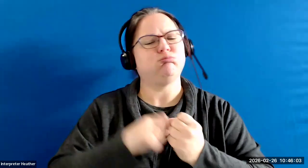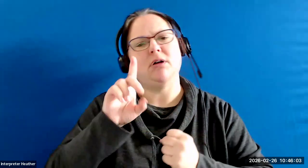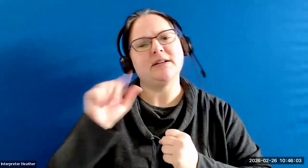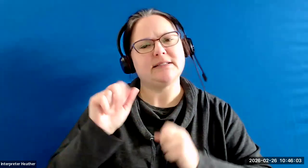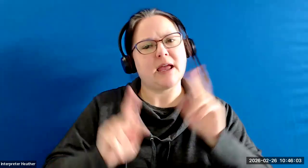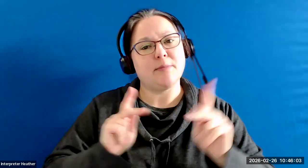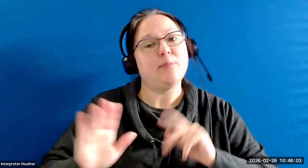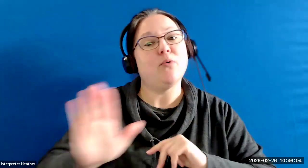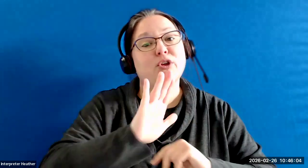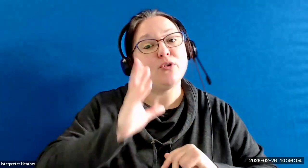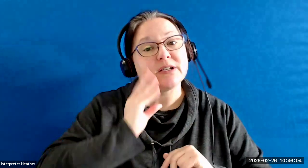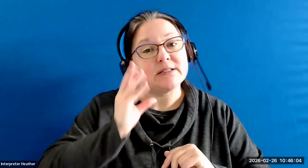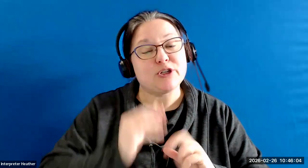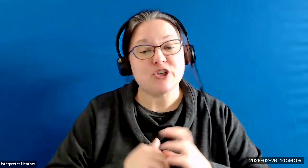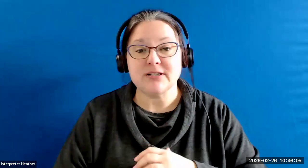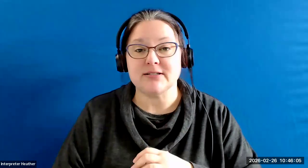and our experiences?